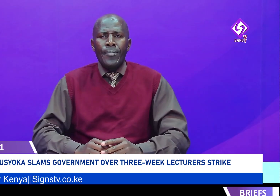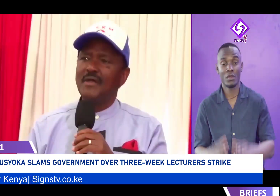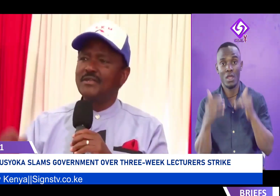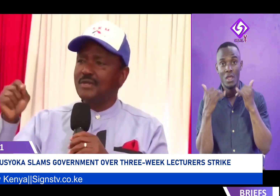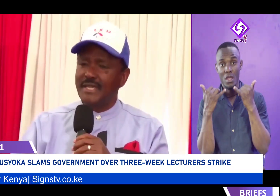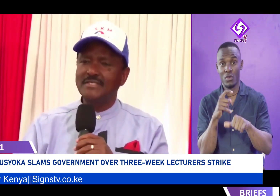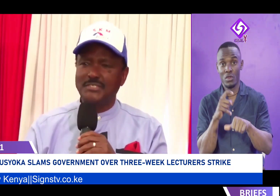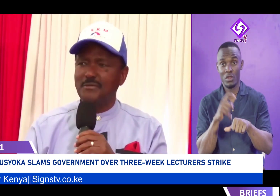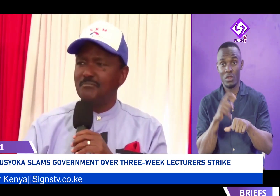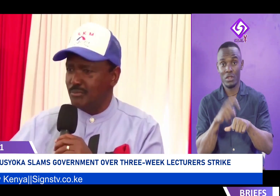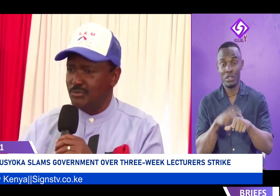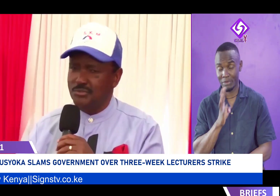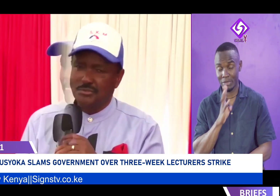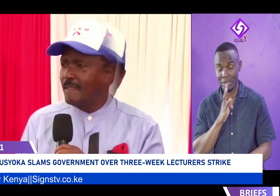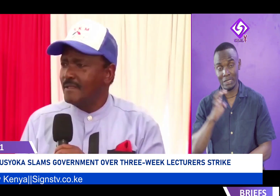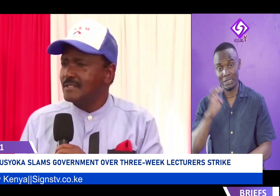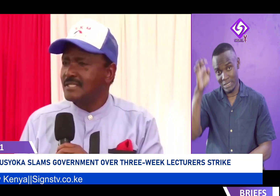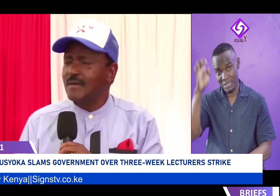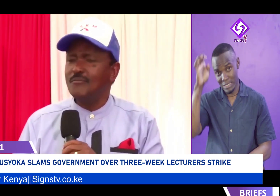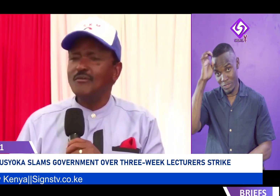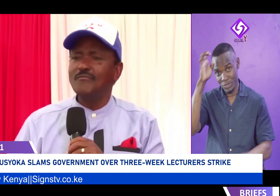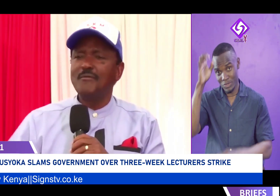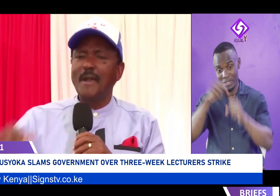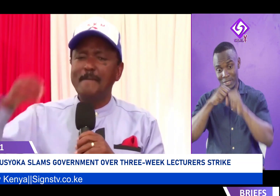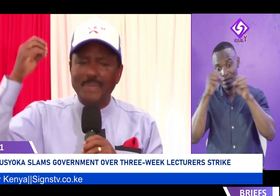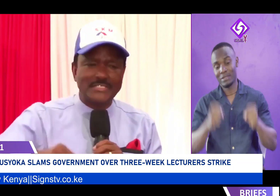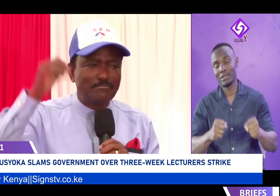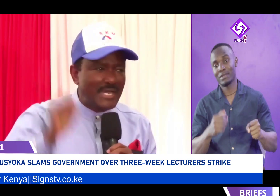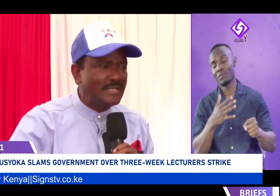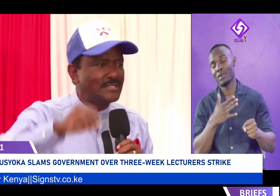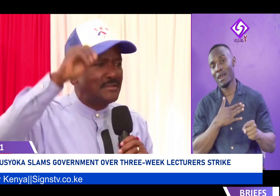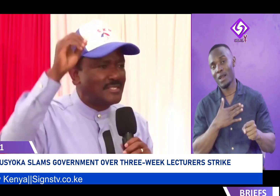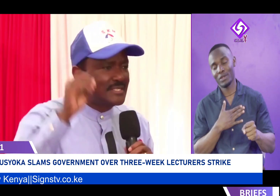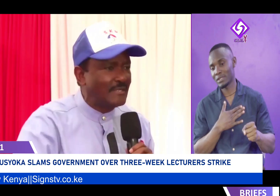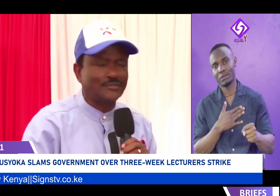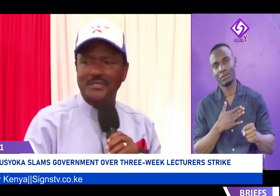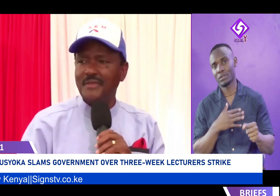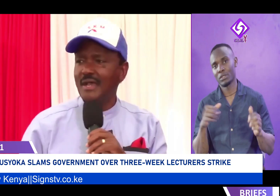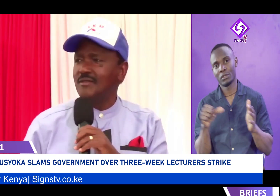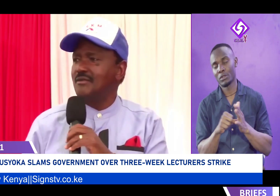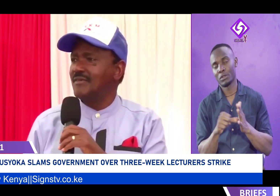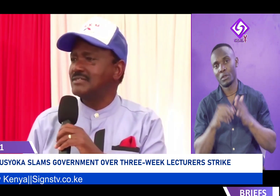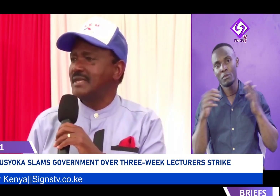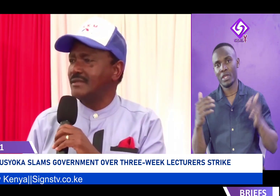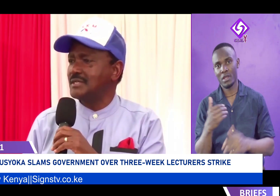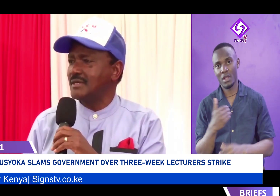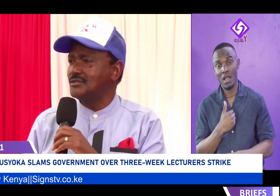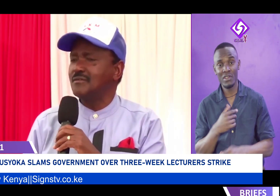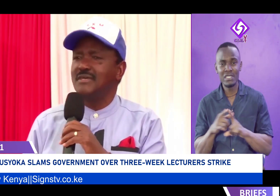Our education system is in shambles. Some of our best minds in this country are university lecturers,